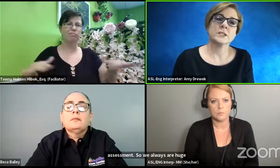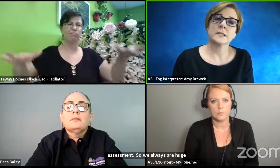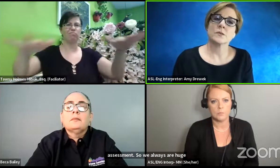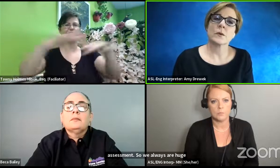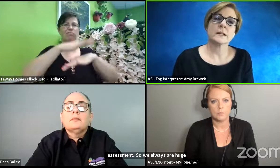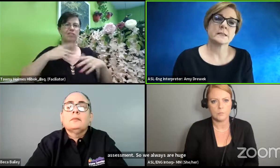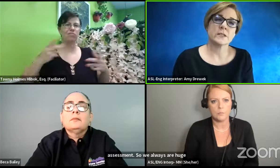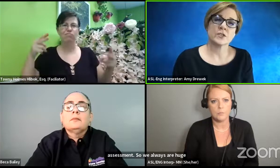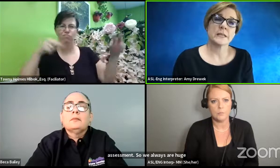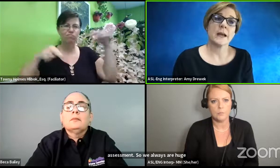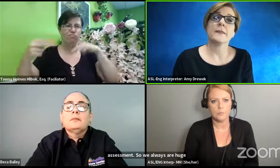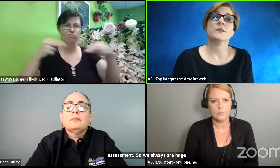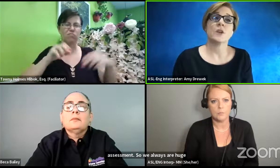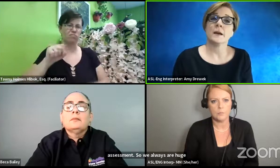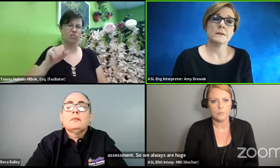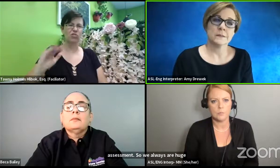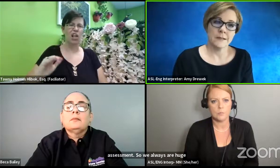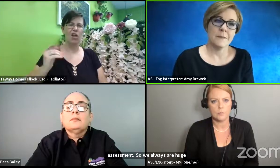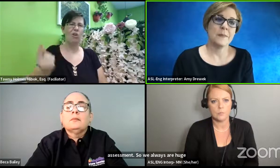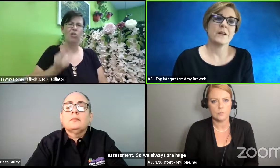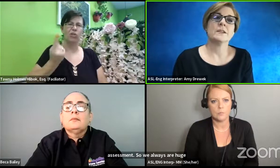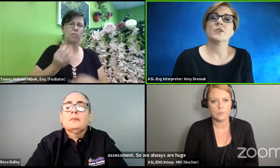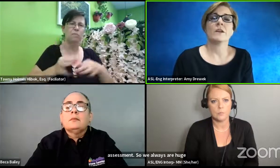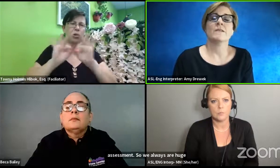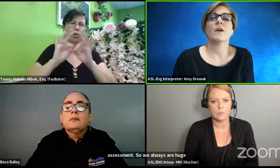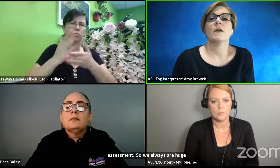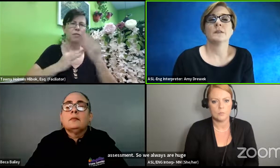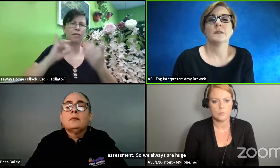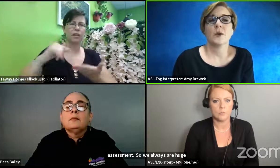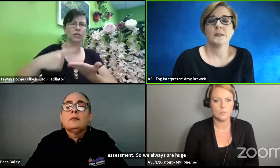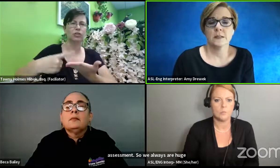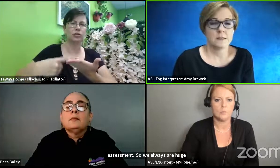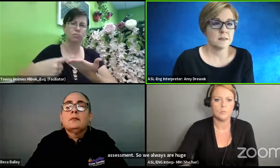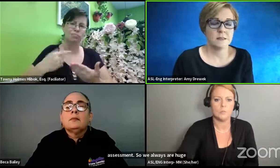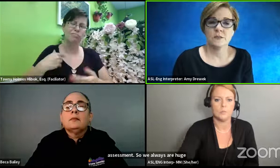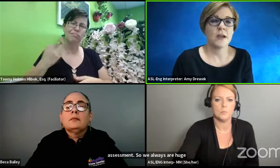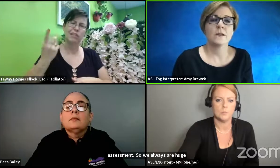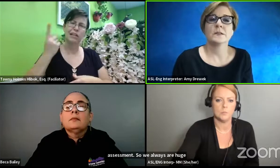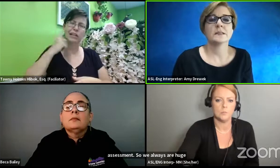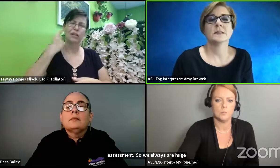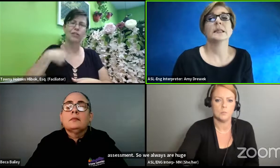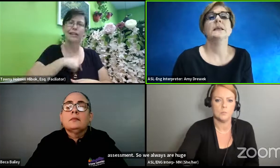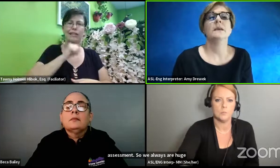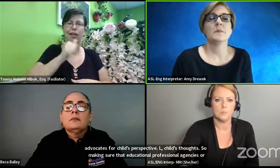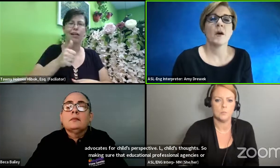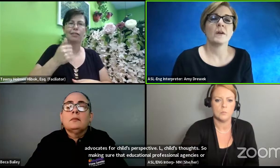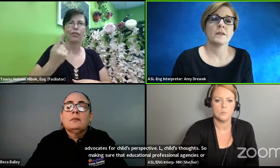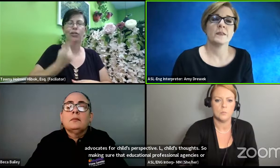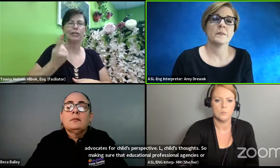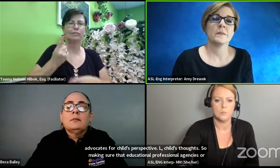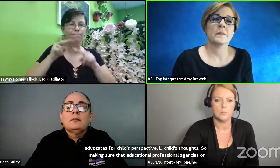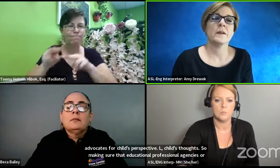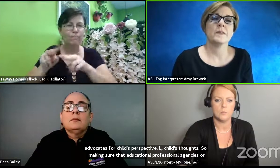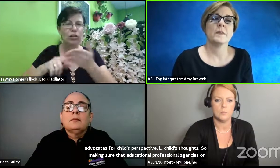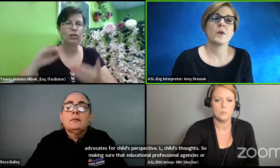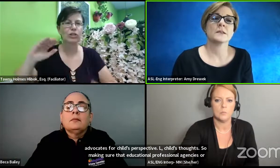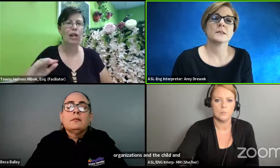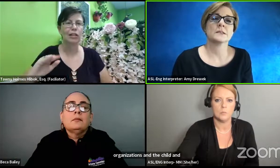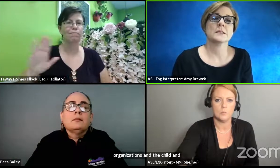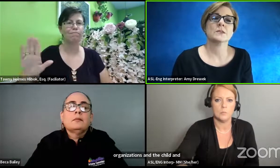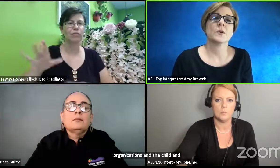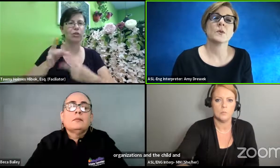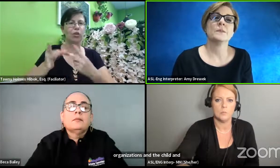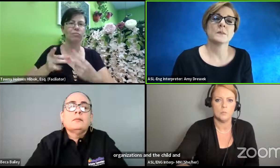professional agencies, organizations, and the child and parents are involved in the process. The child is the key part of